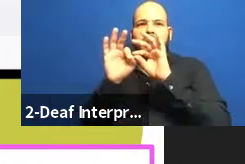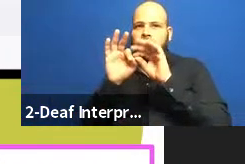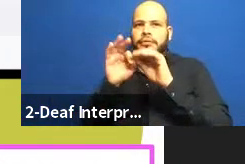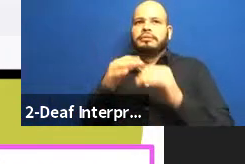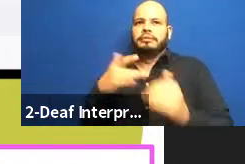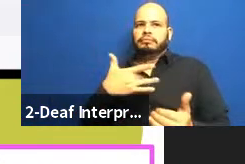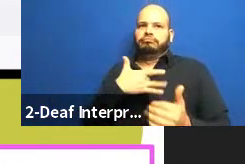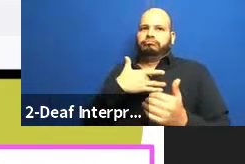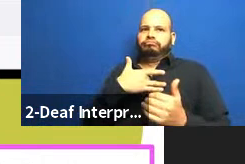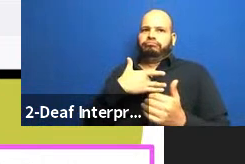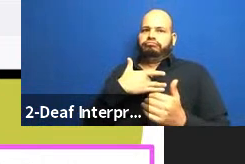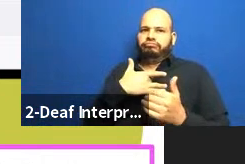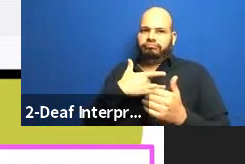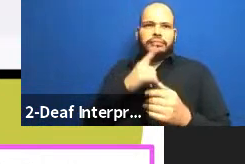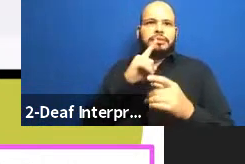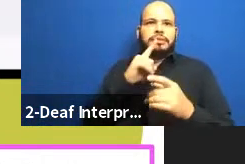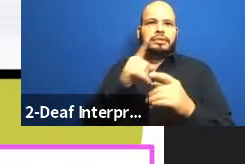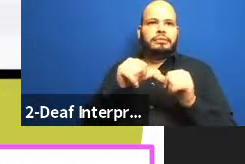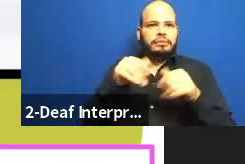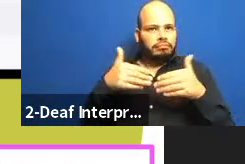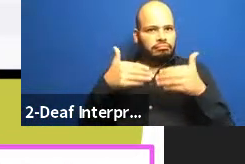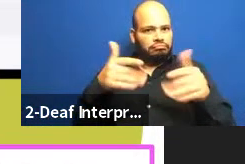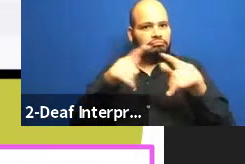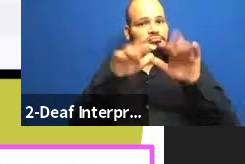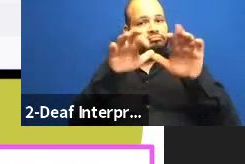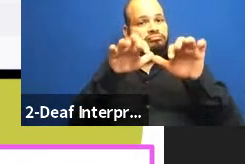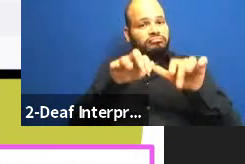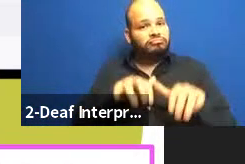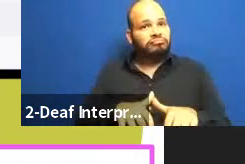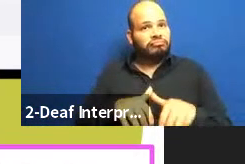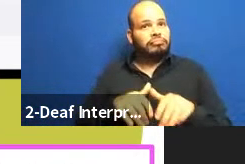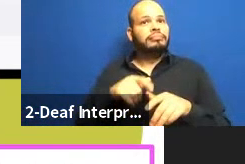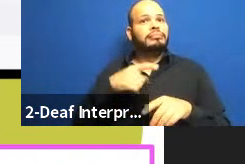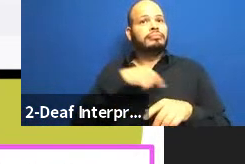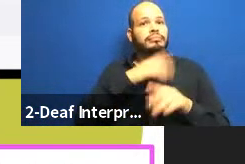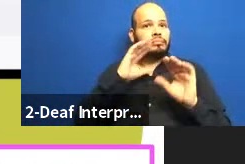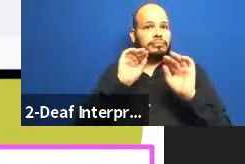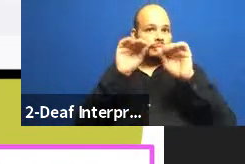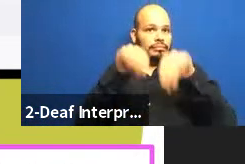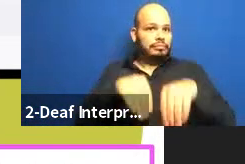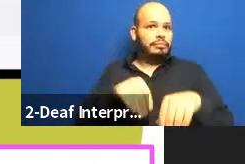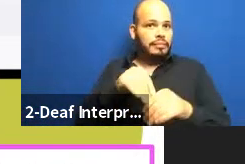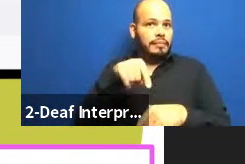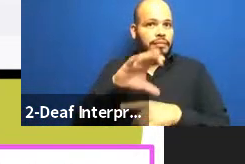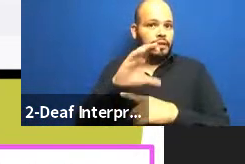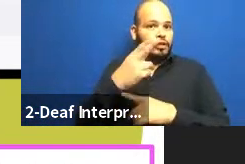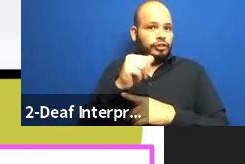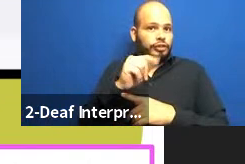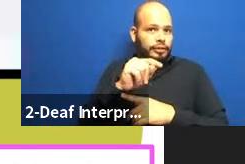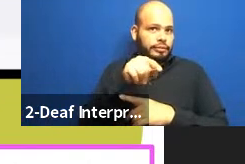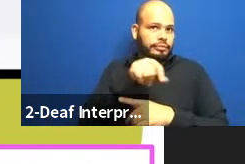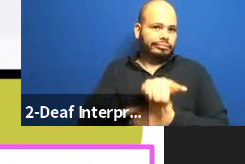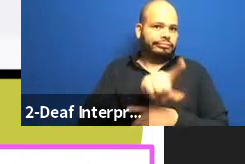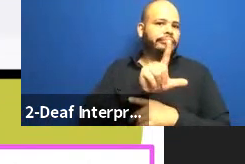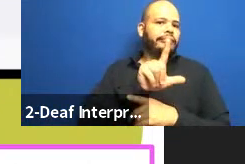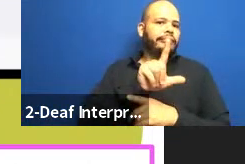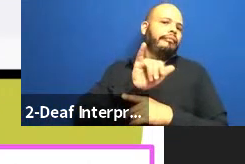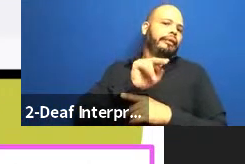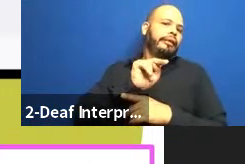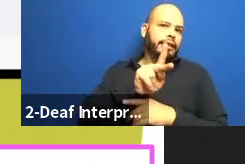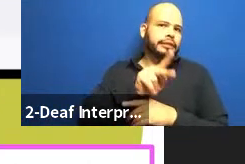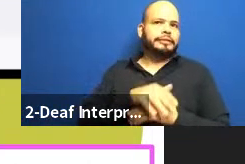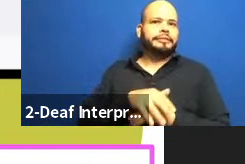And as that is getting in the chat now, and as folks are going into the Padlet, some have already been on